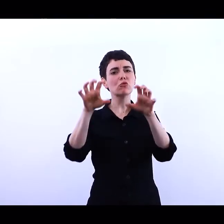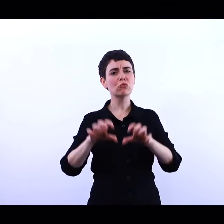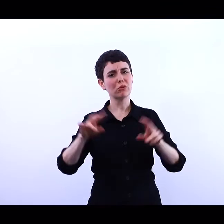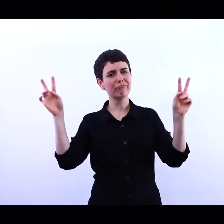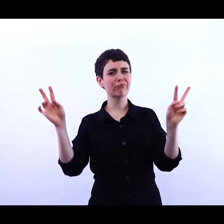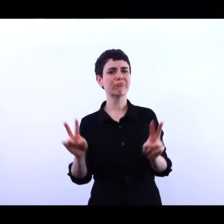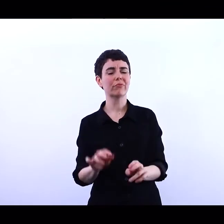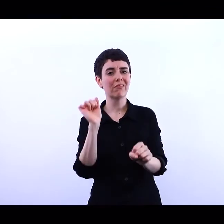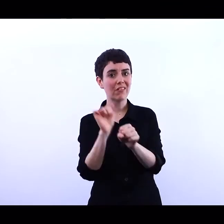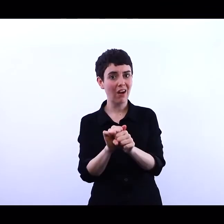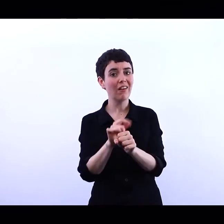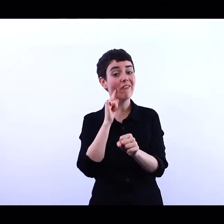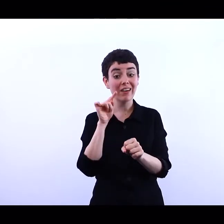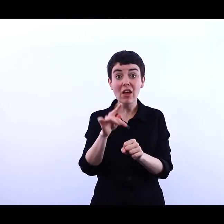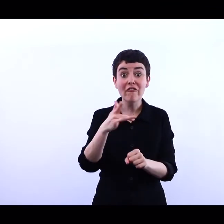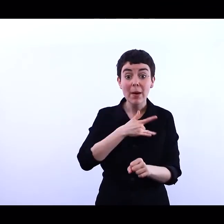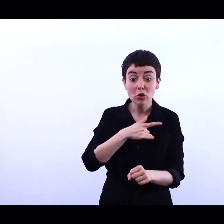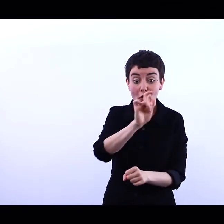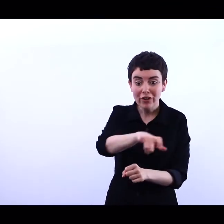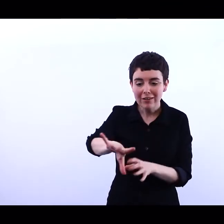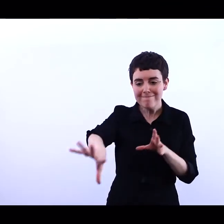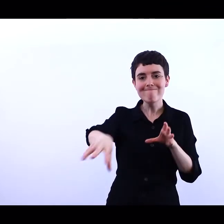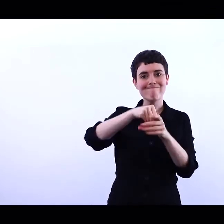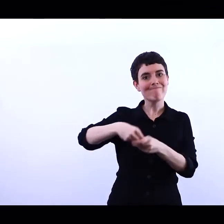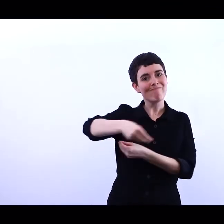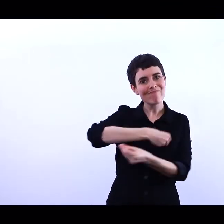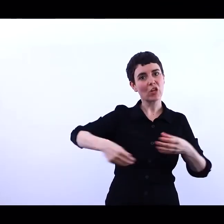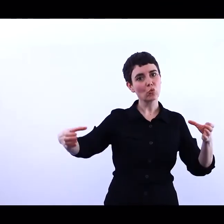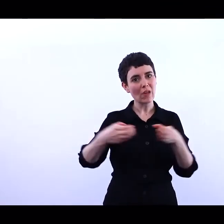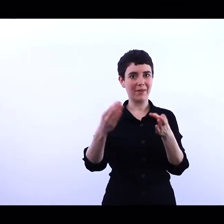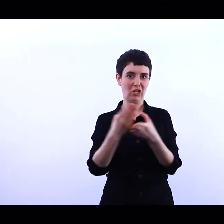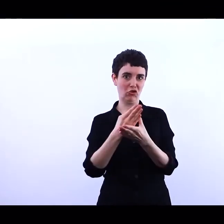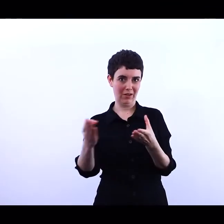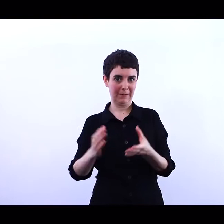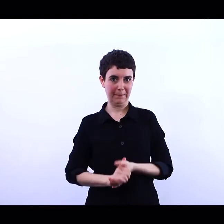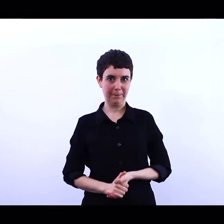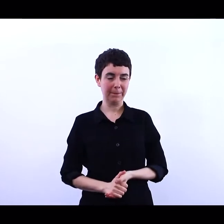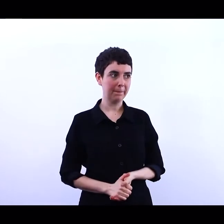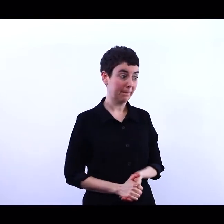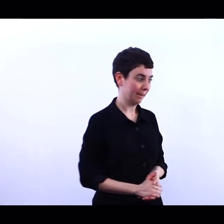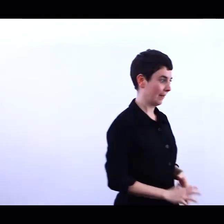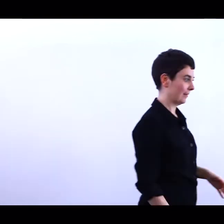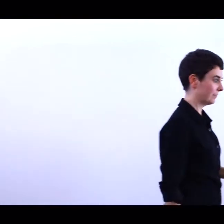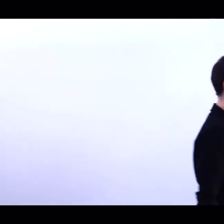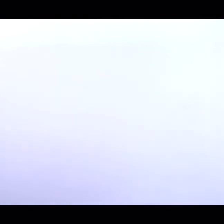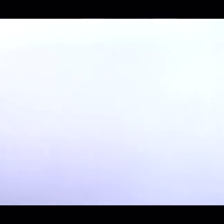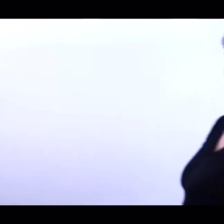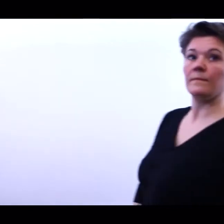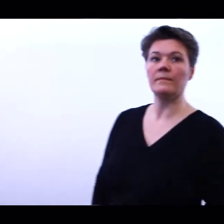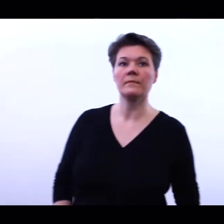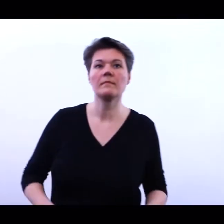the people most impacted. What this looks like will vary organization to organization and project to